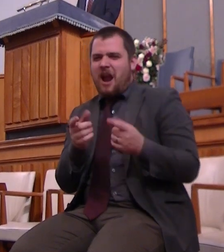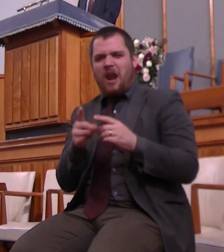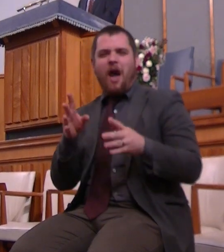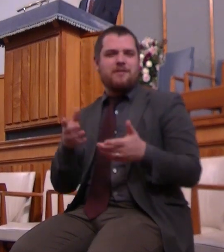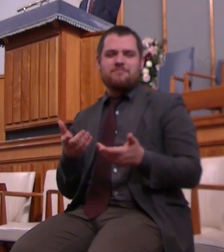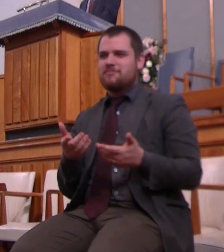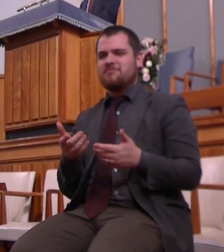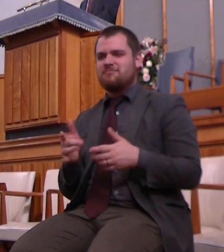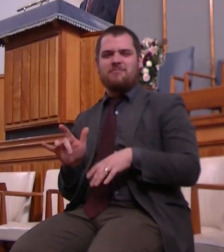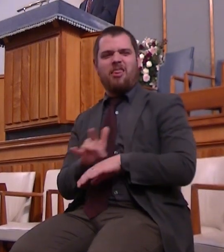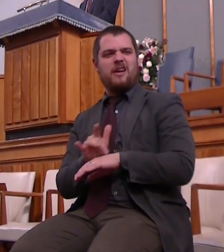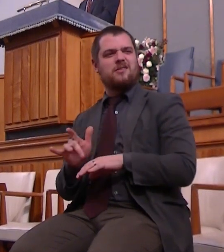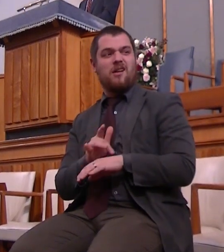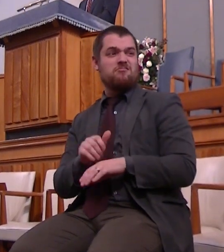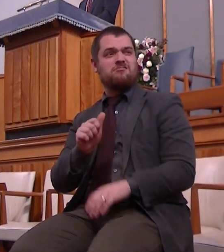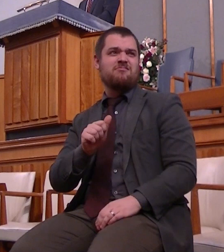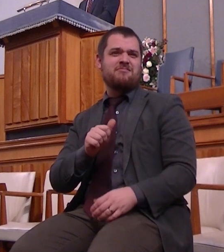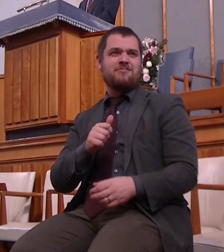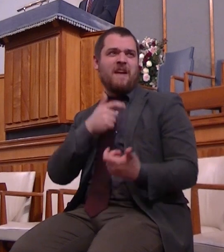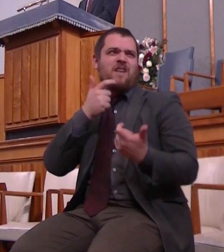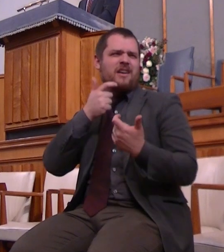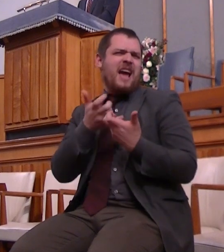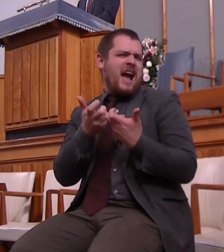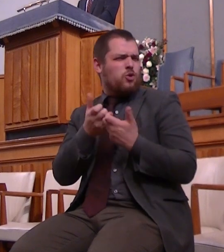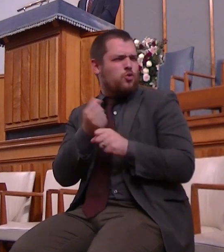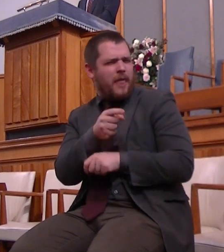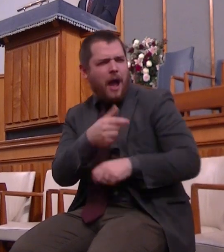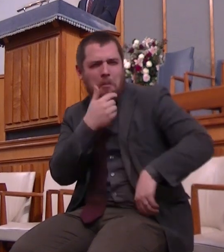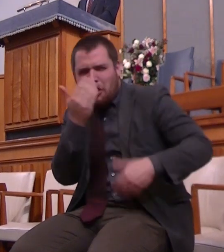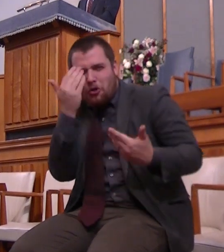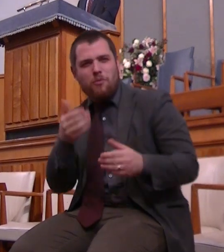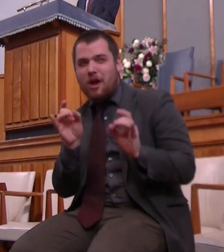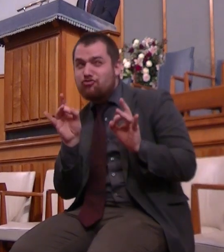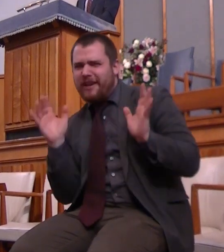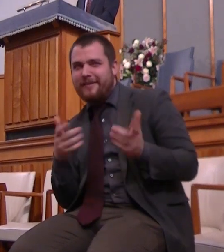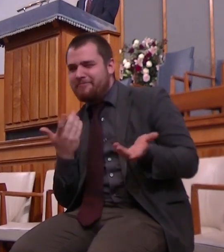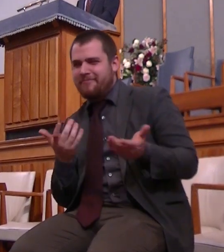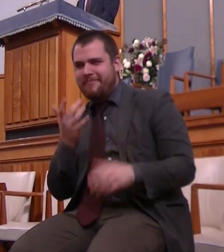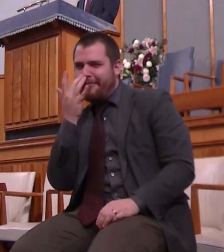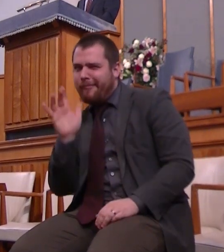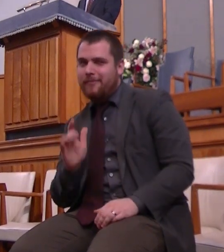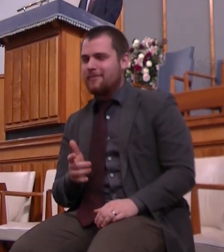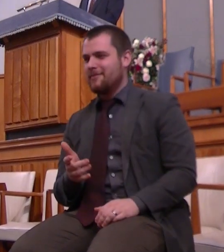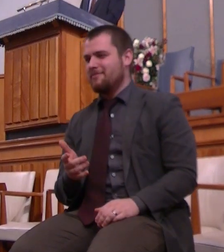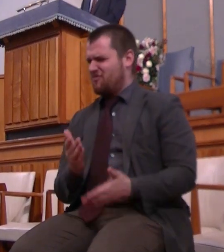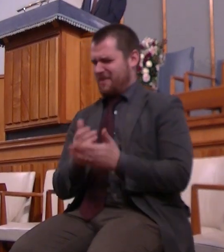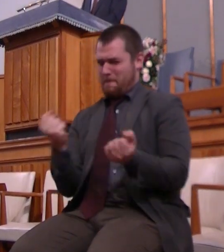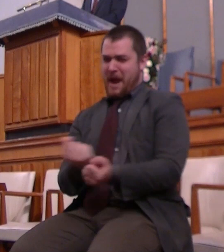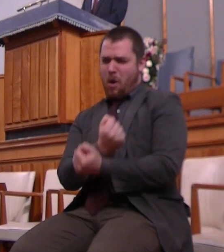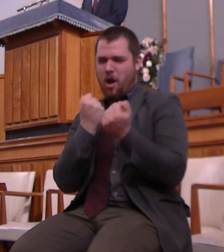thought reader or conjurer or trickster. It was trickery rather than power or gift. Of course it